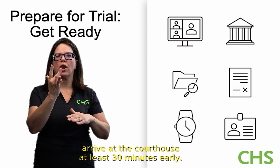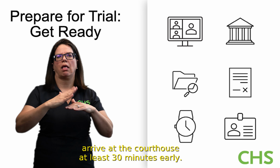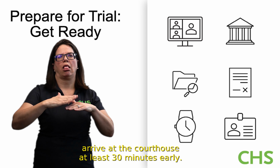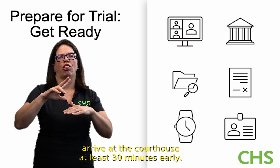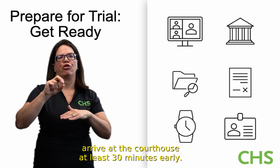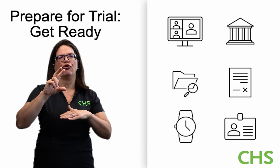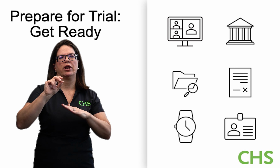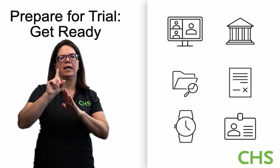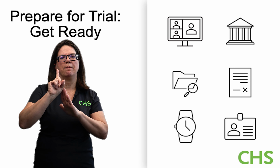minutes early.